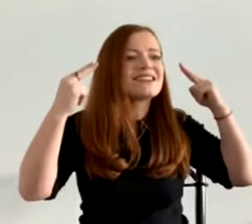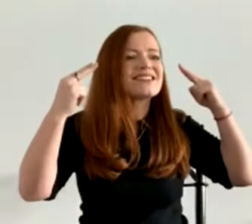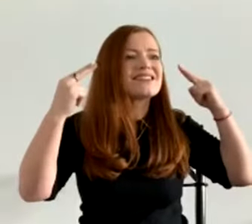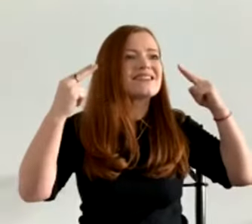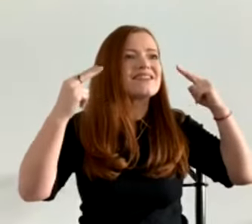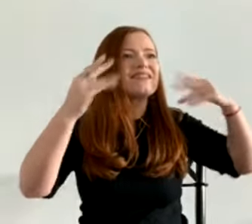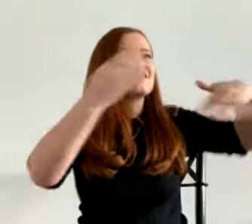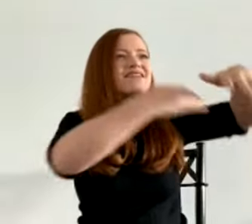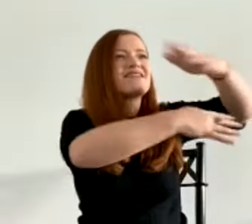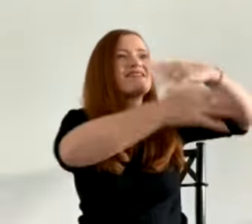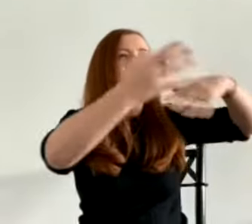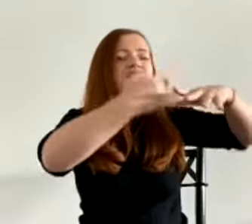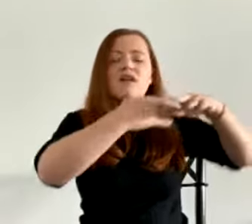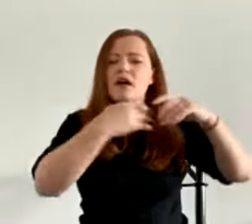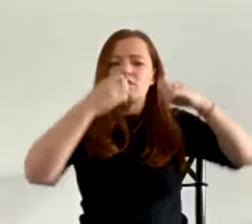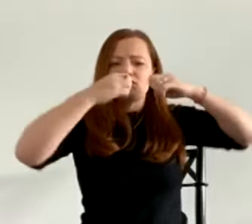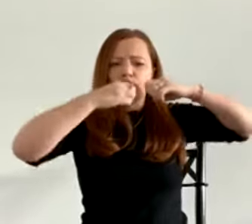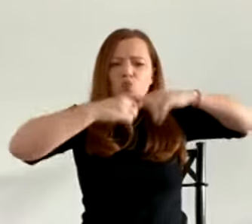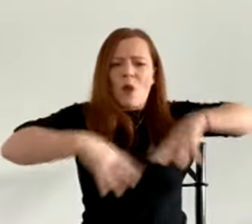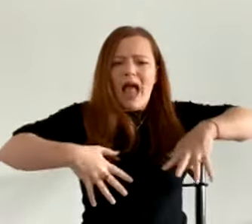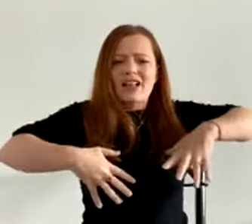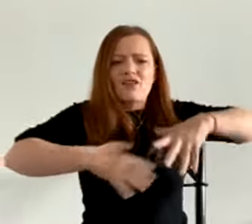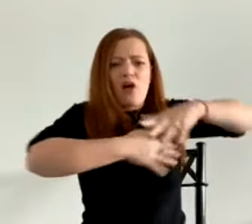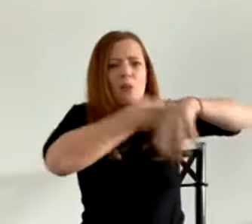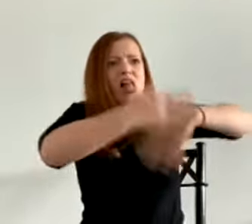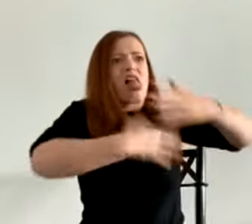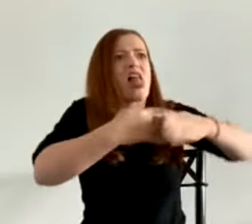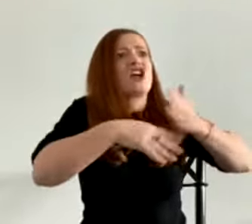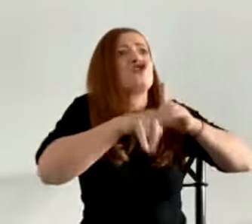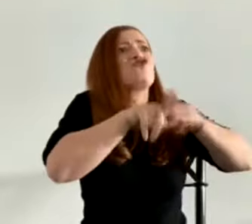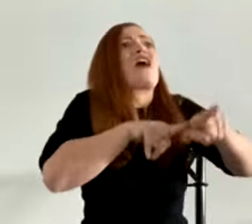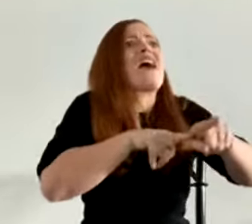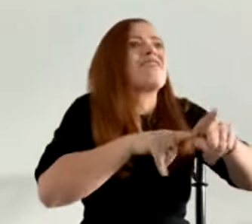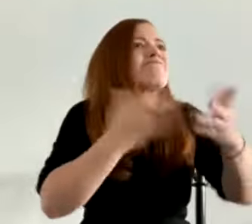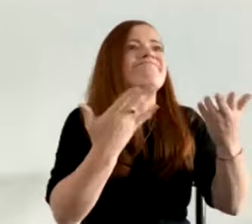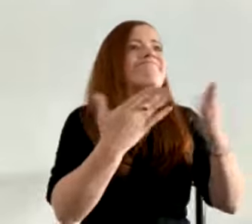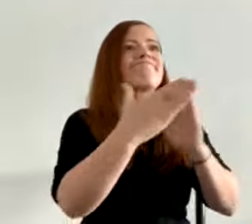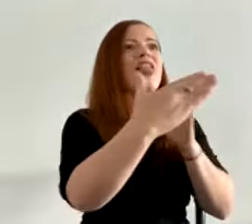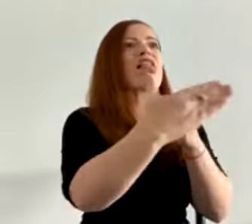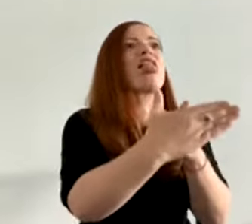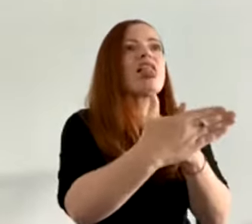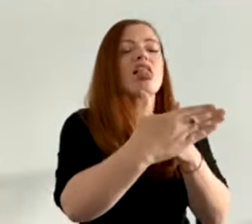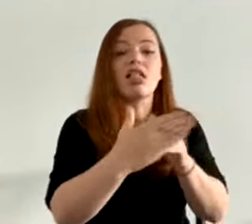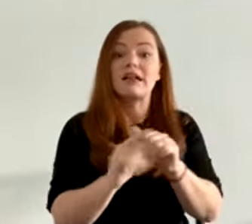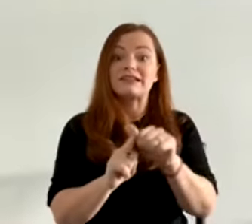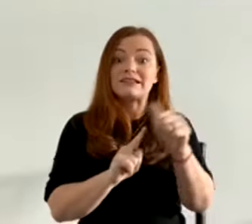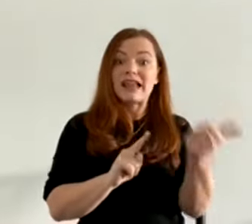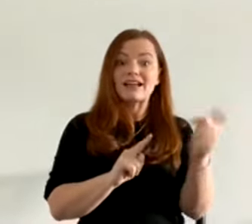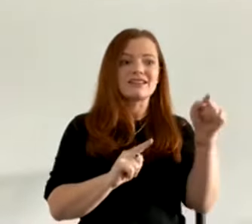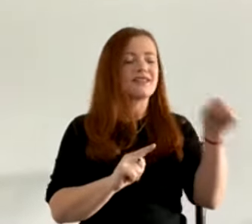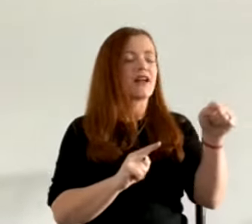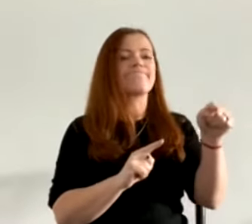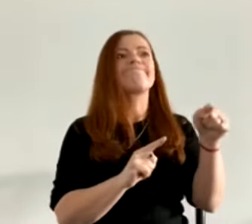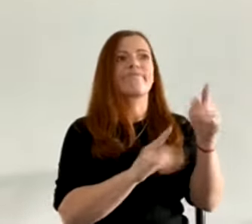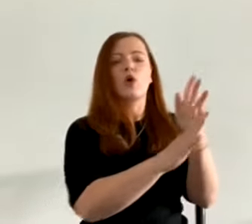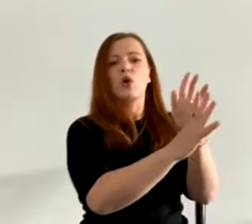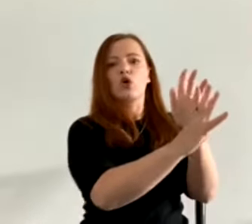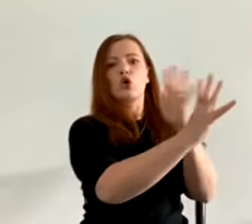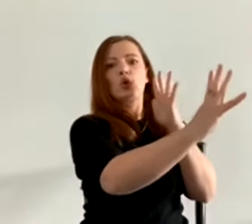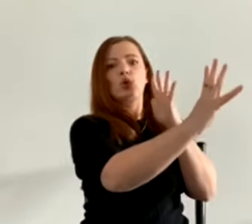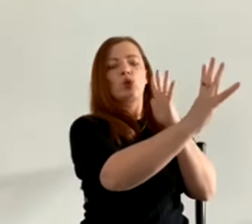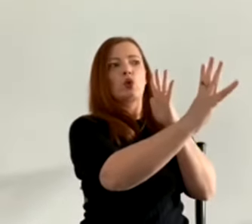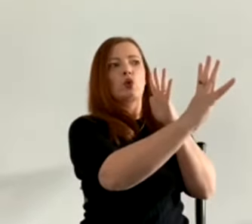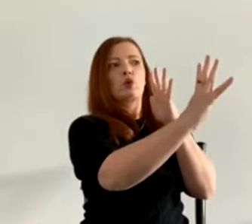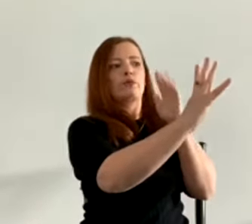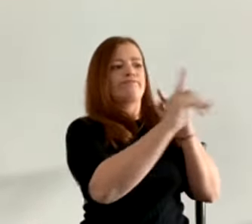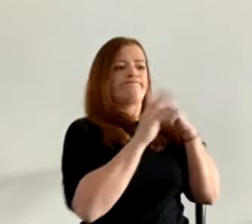perspiration from your effort in getting this far, still not welcome. To the next door, You take your place in a queue behind a